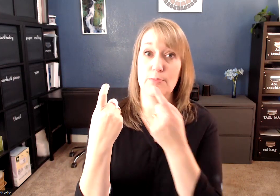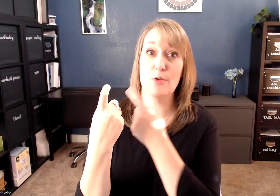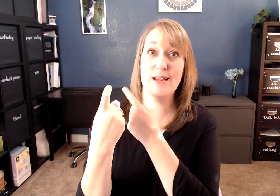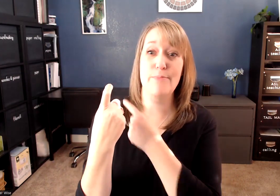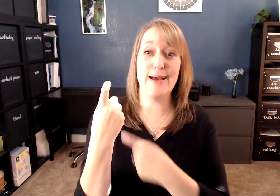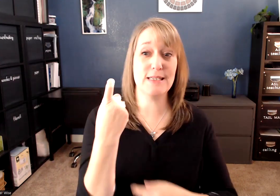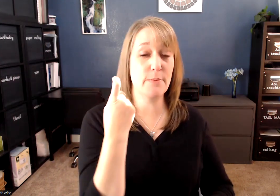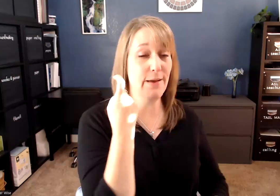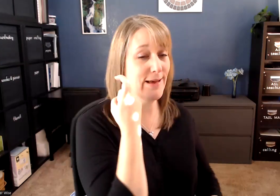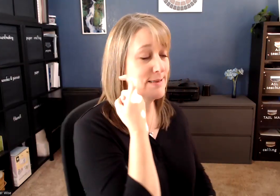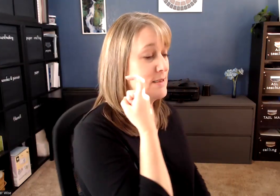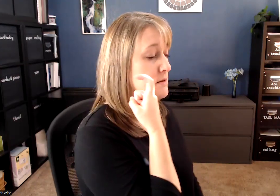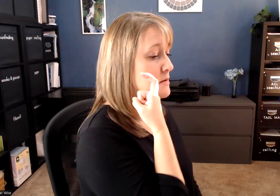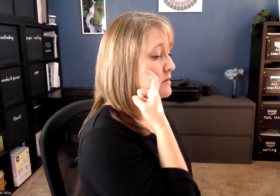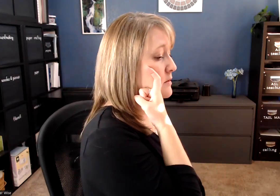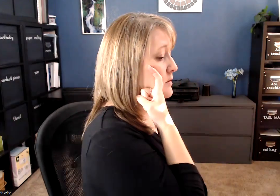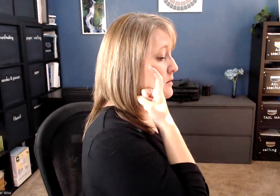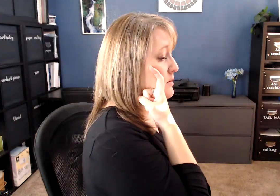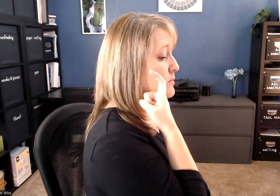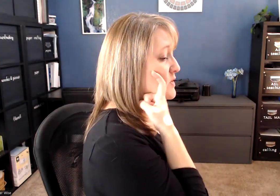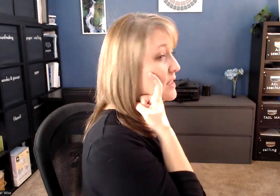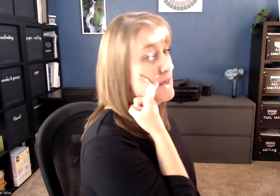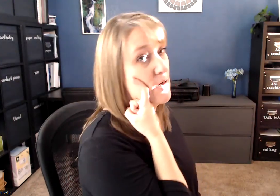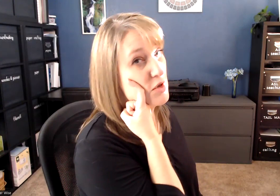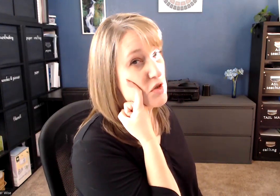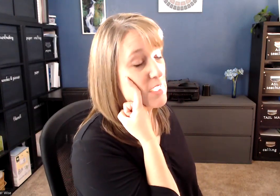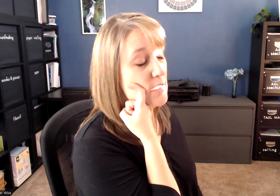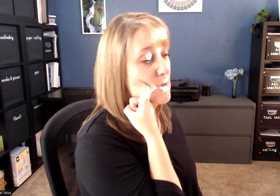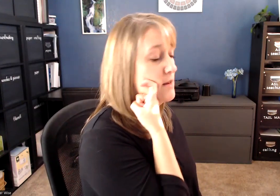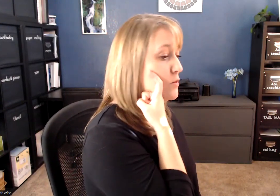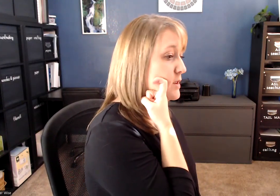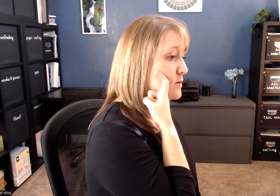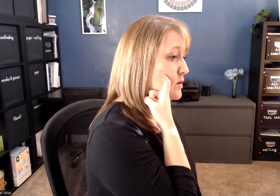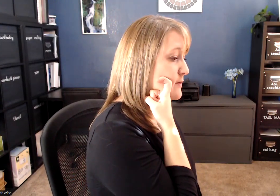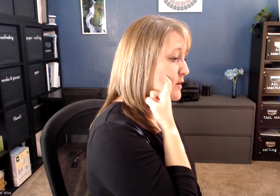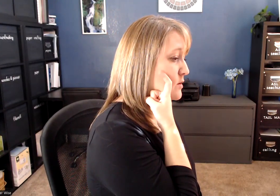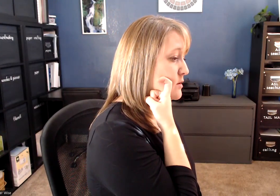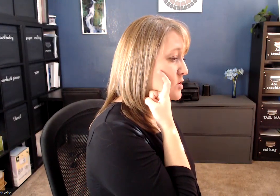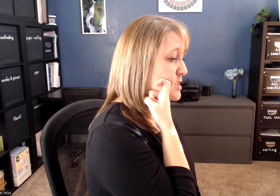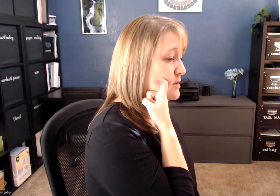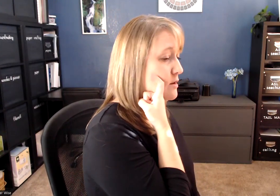you're pointing back to the past. Set it on your cheek and then wiggle your finger just a little